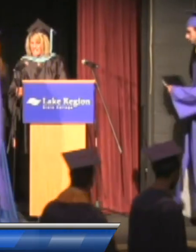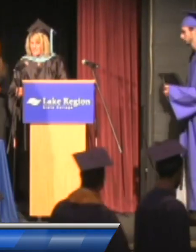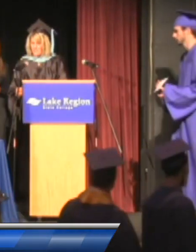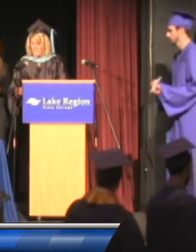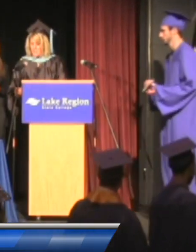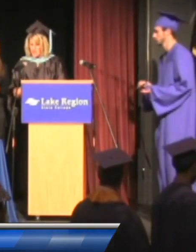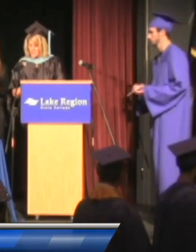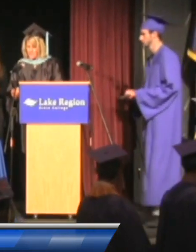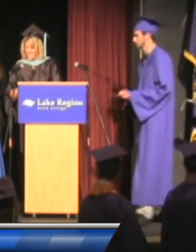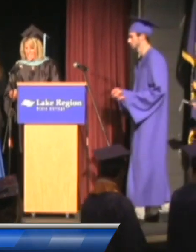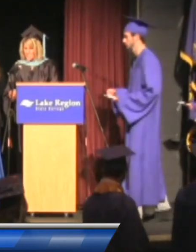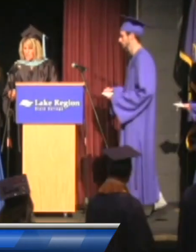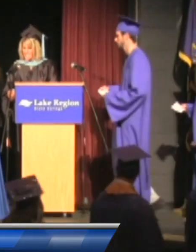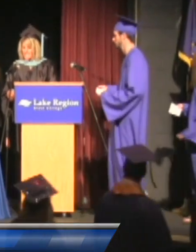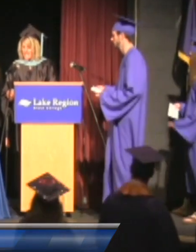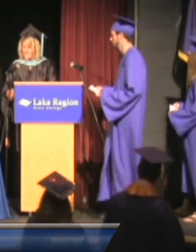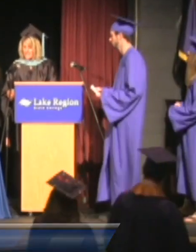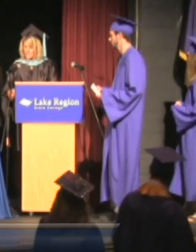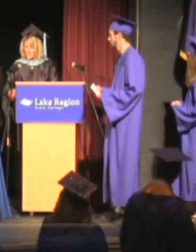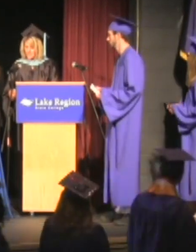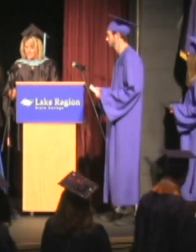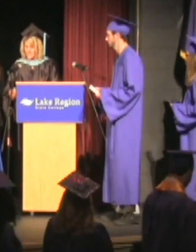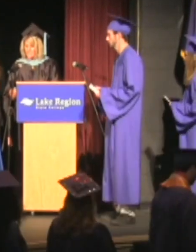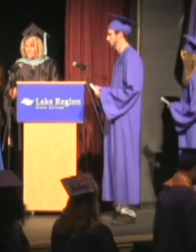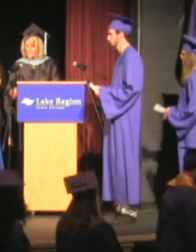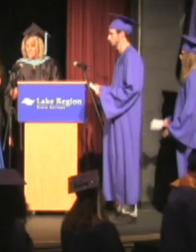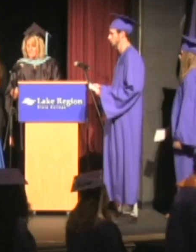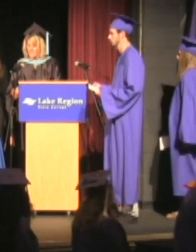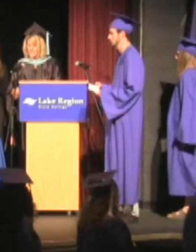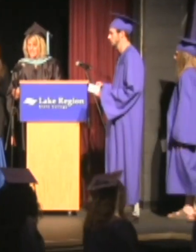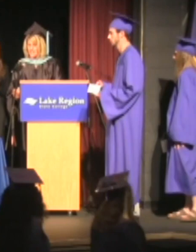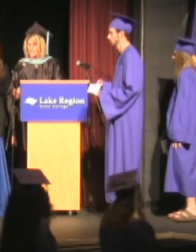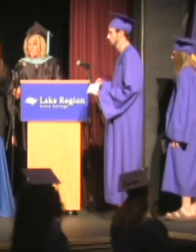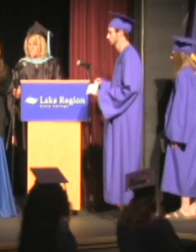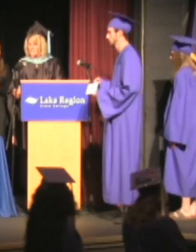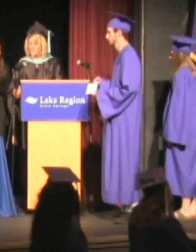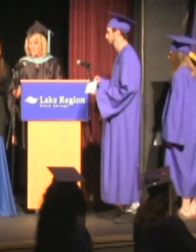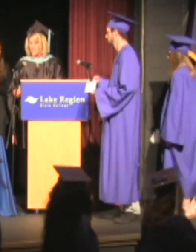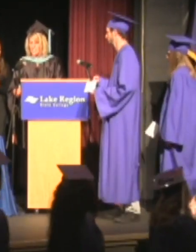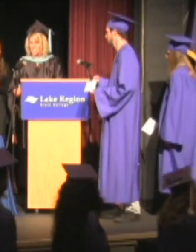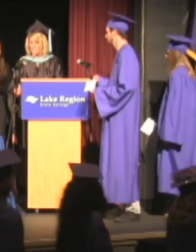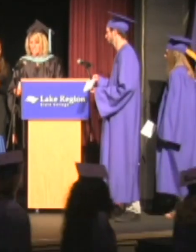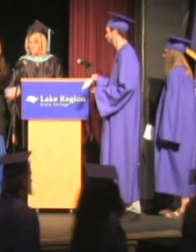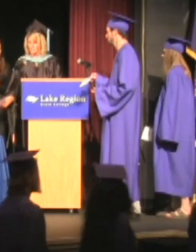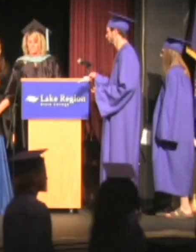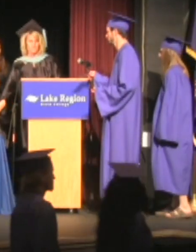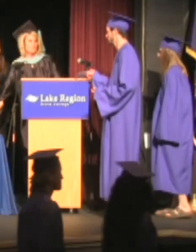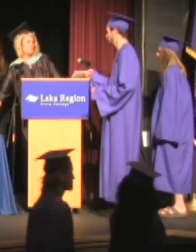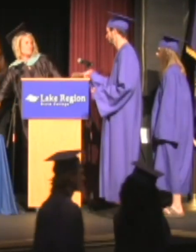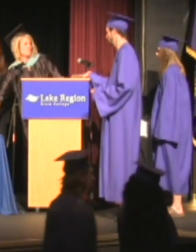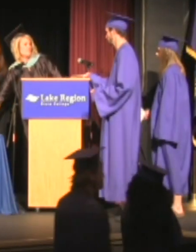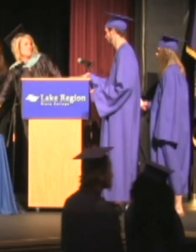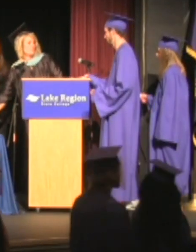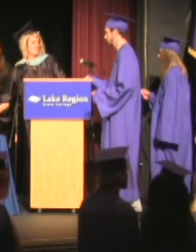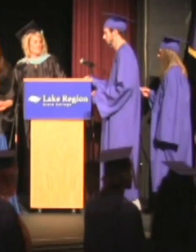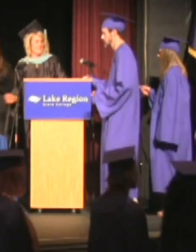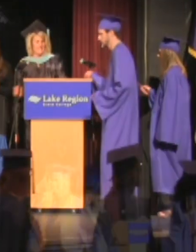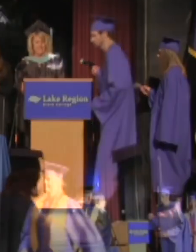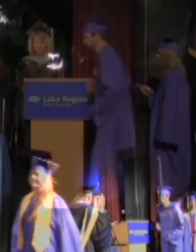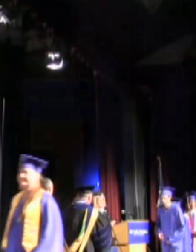Adriana Bebo, associate in science, liberal arts, associate in applied science, fitness trainer, technician.